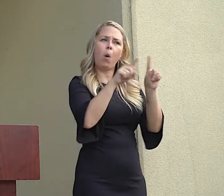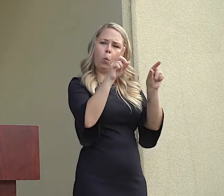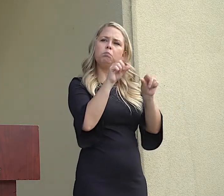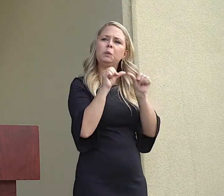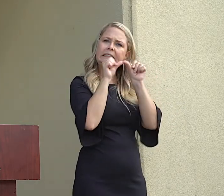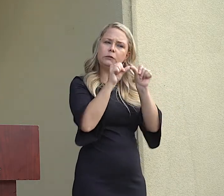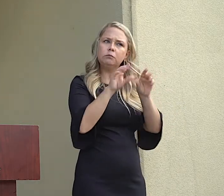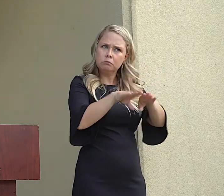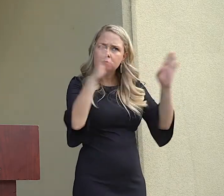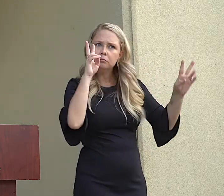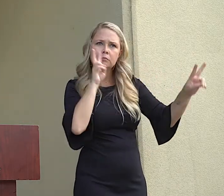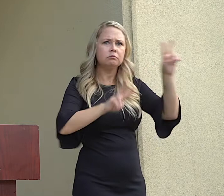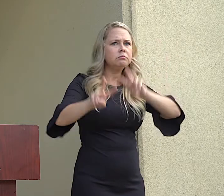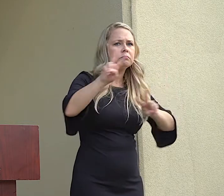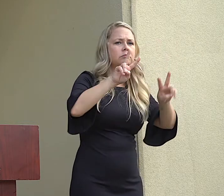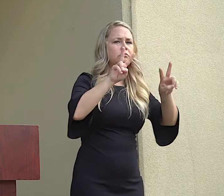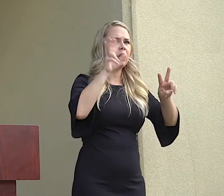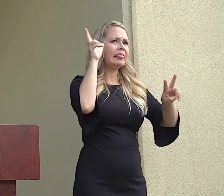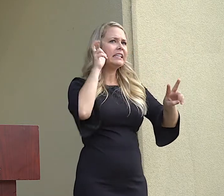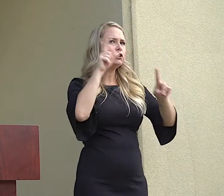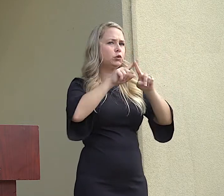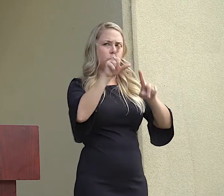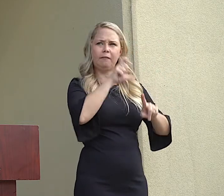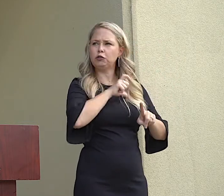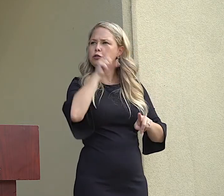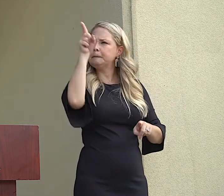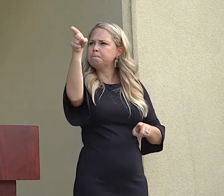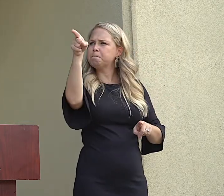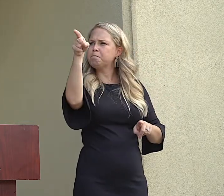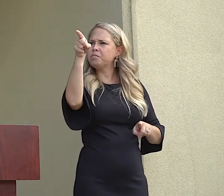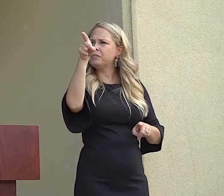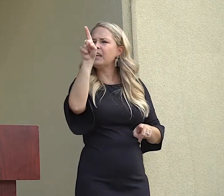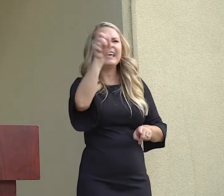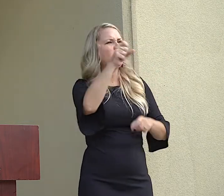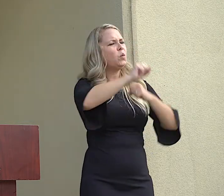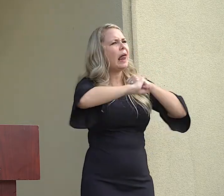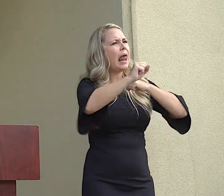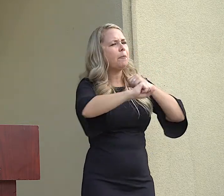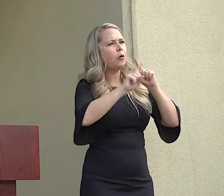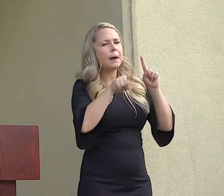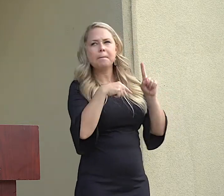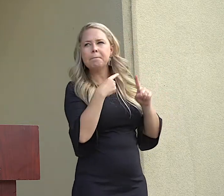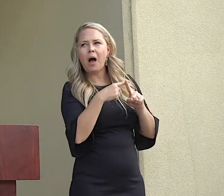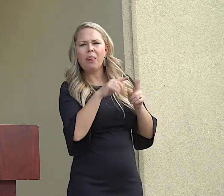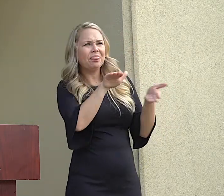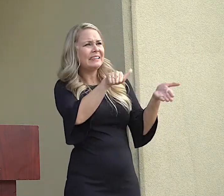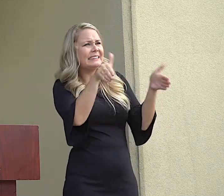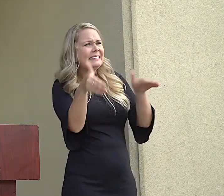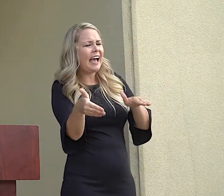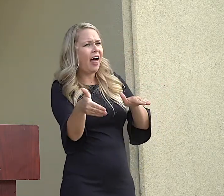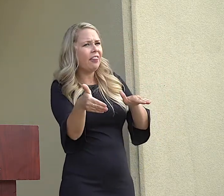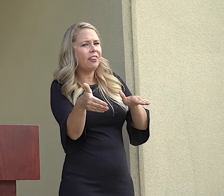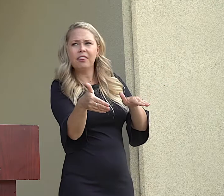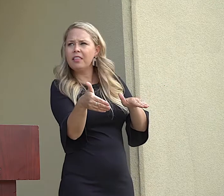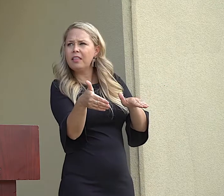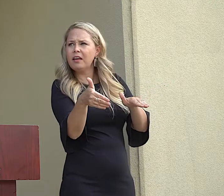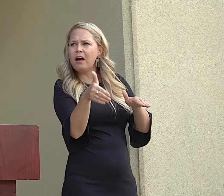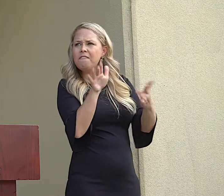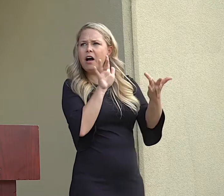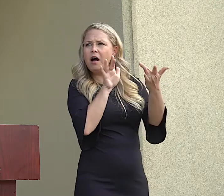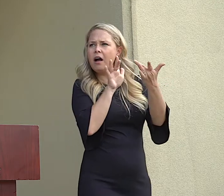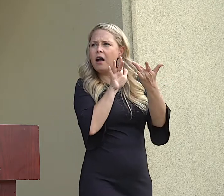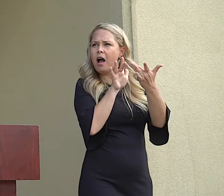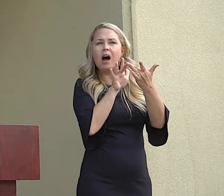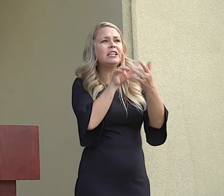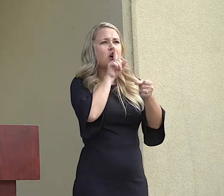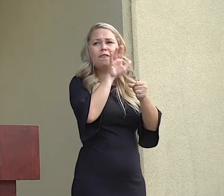continue to be open ears and open eyes and to listen to those officials on the ground. Yes, sir. Can you elaborate about the death? Use the phrase contact